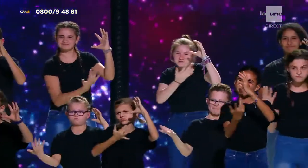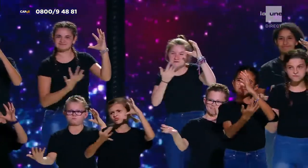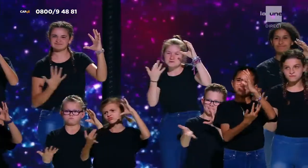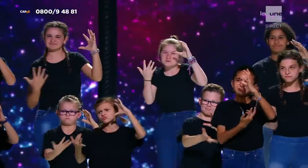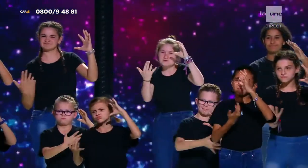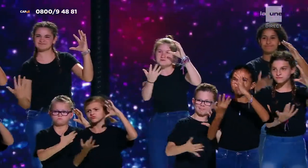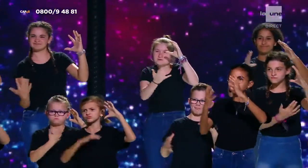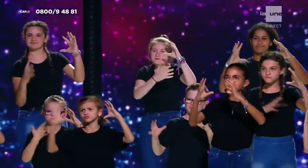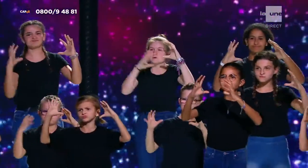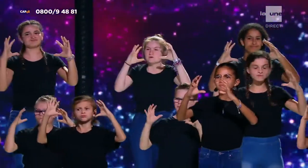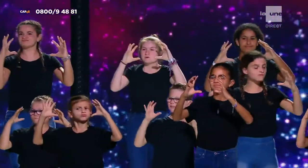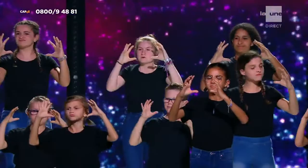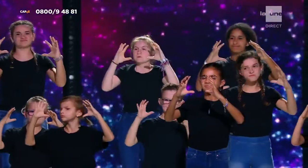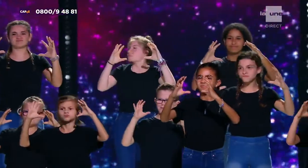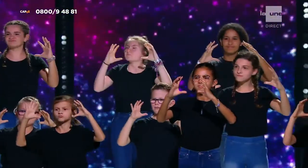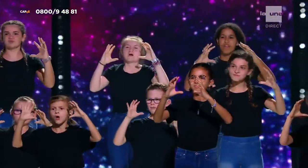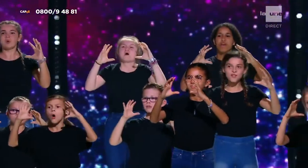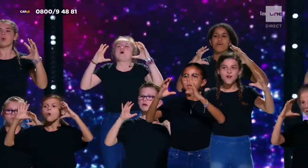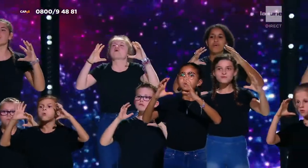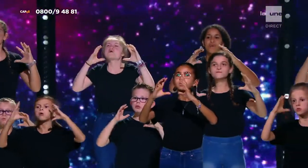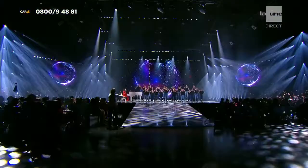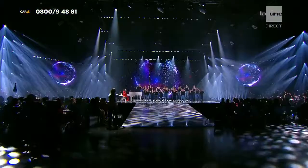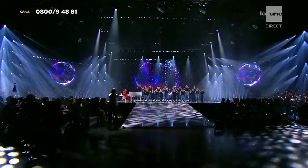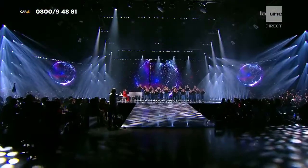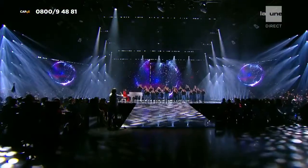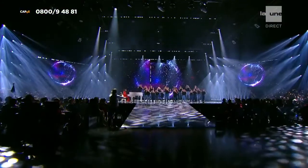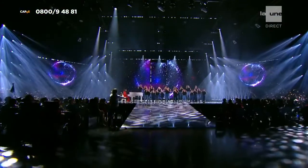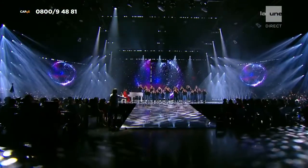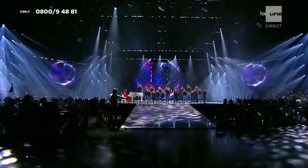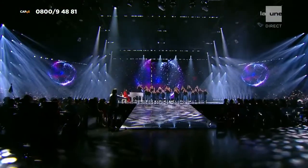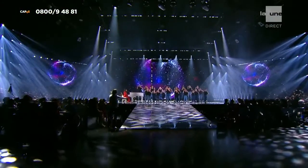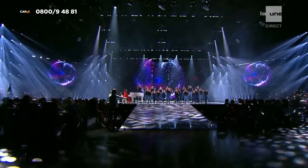It's easy if you try.